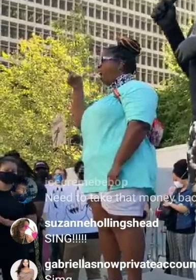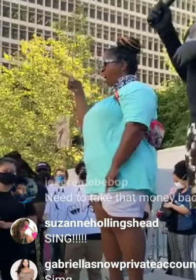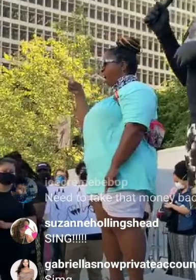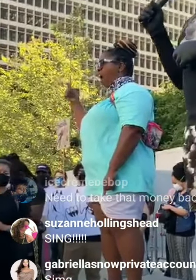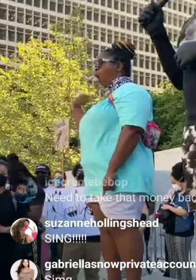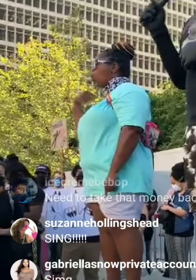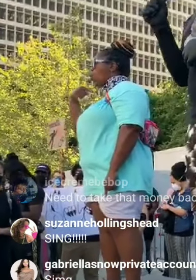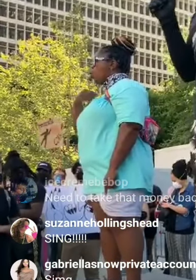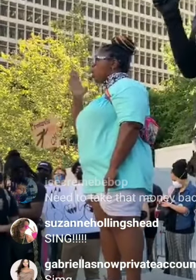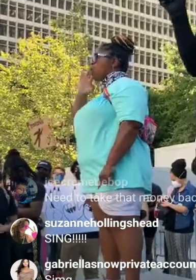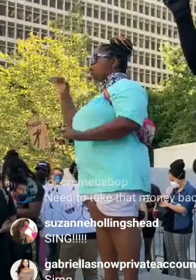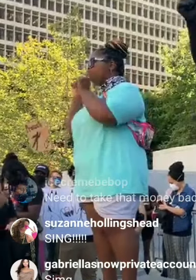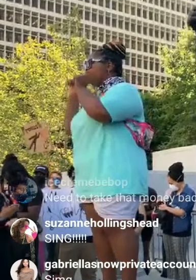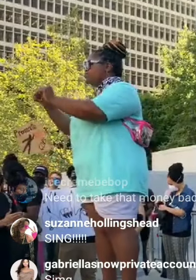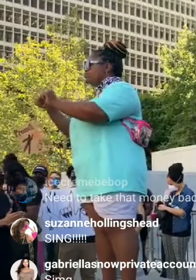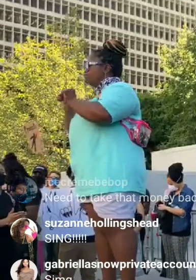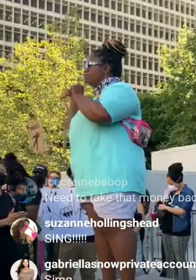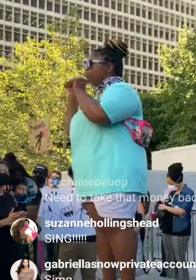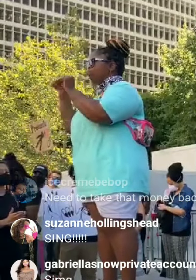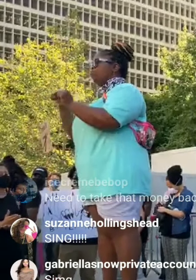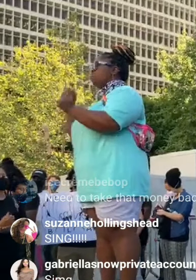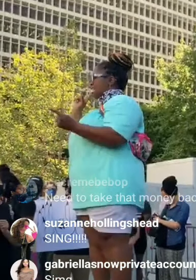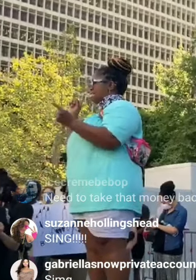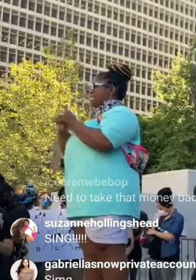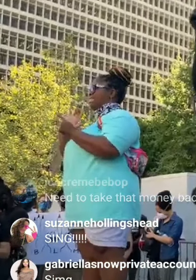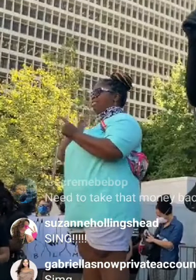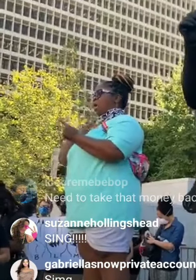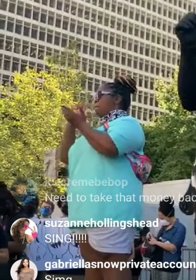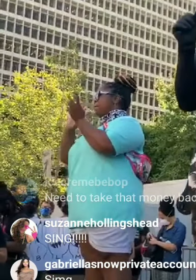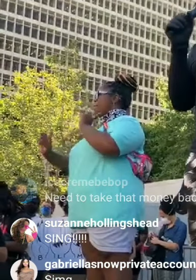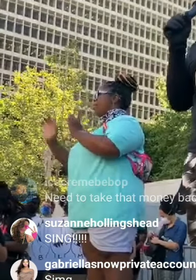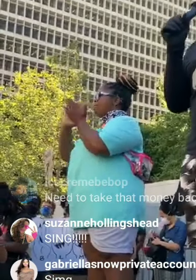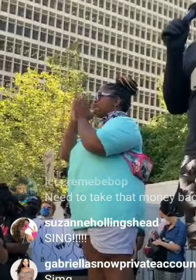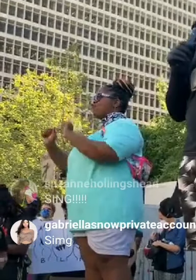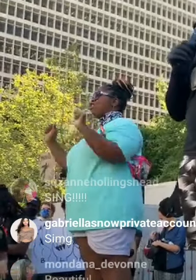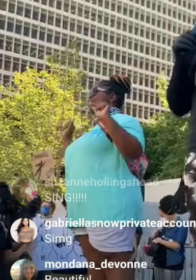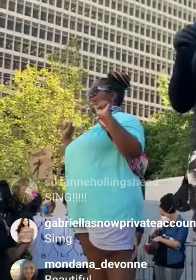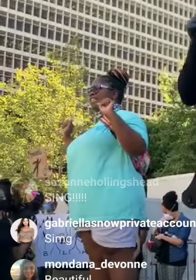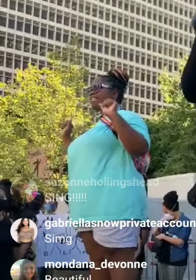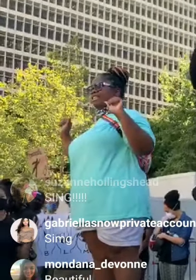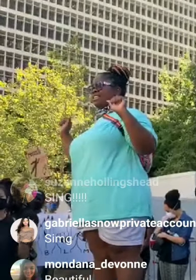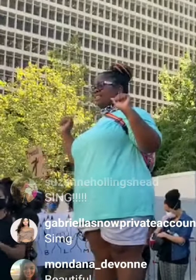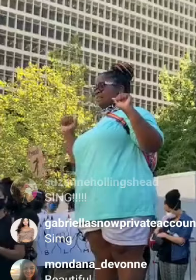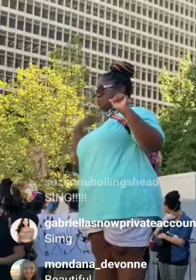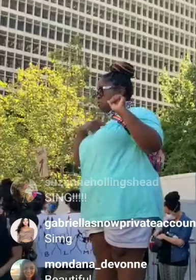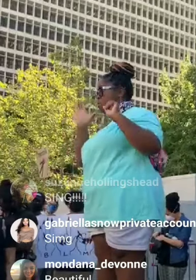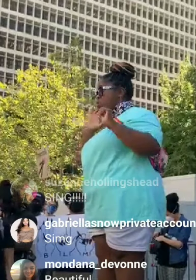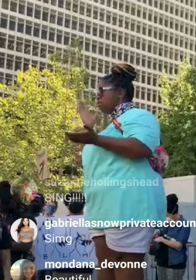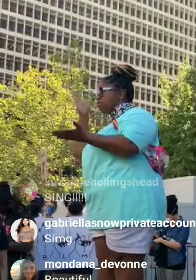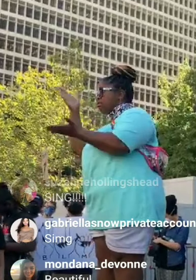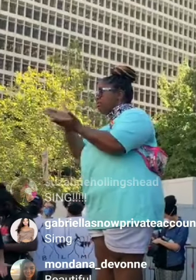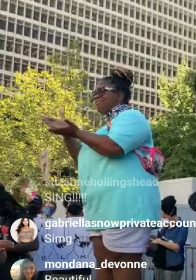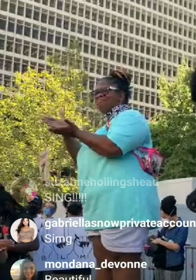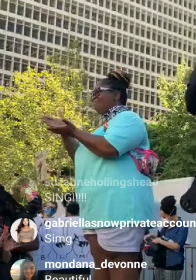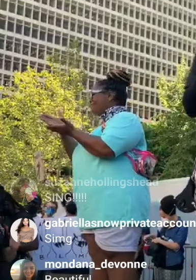ain't gonna stop till our people are free. We ain't gonna